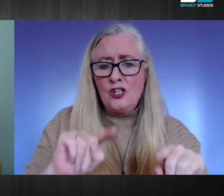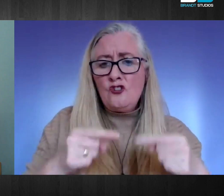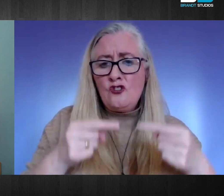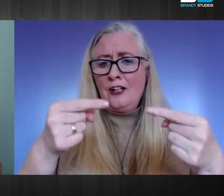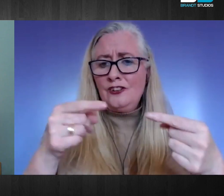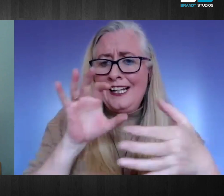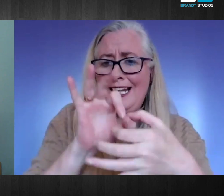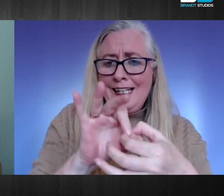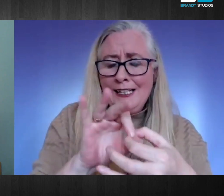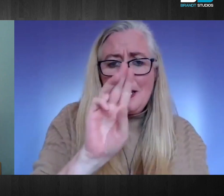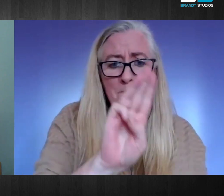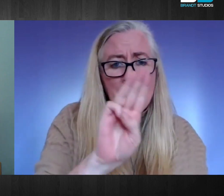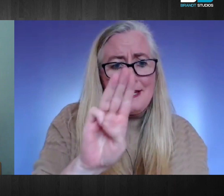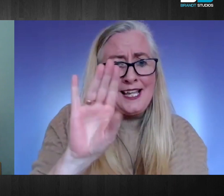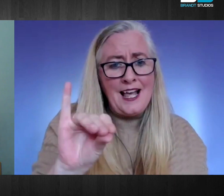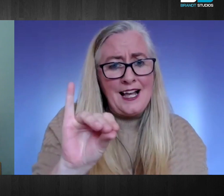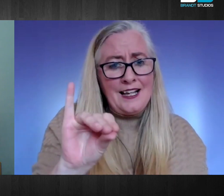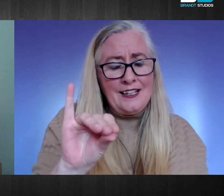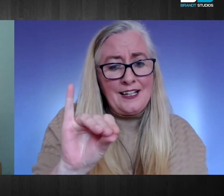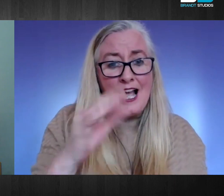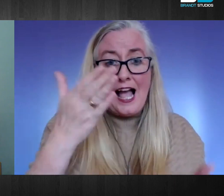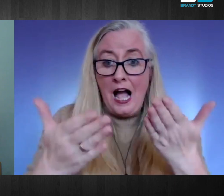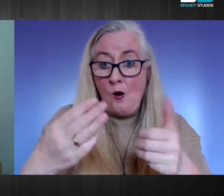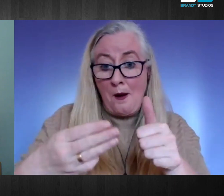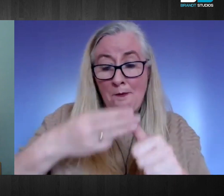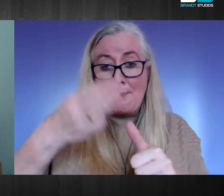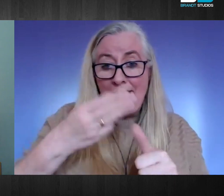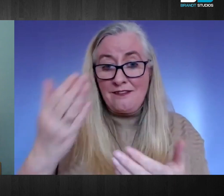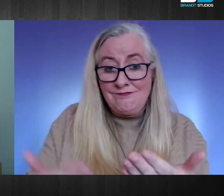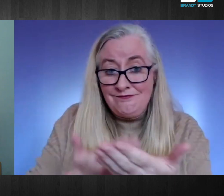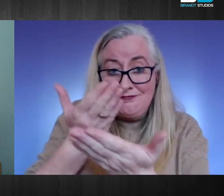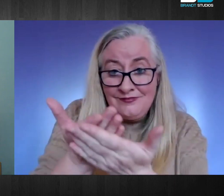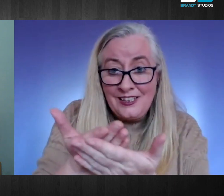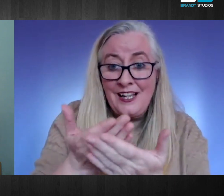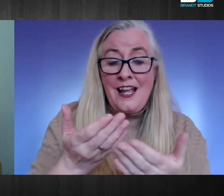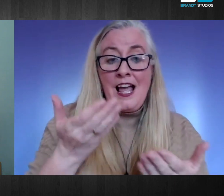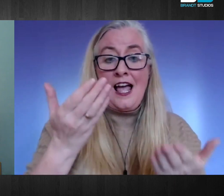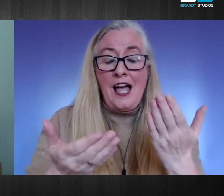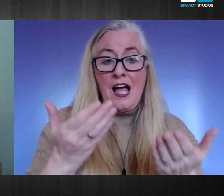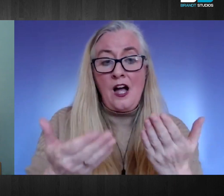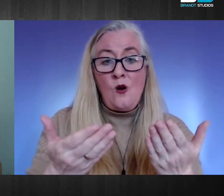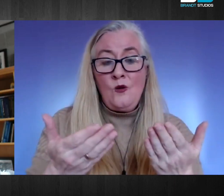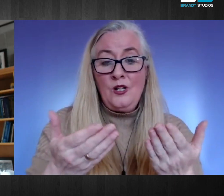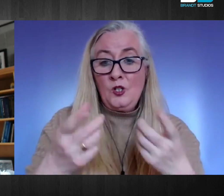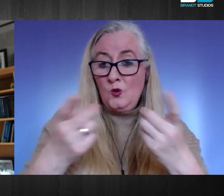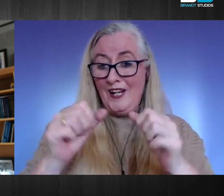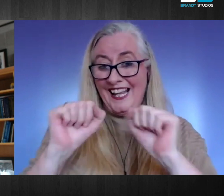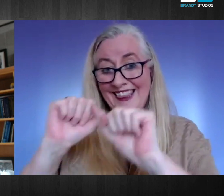they encountered in preparing their submissions and in now trying to carry out their research studies?